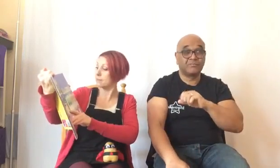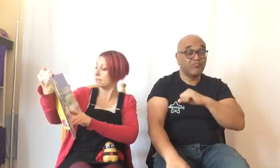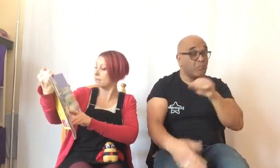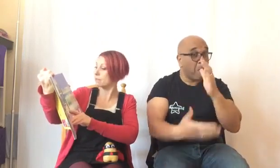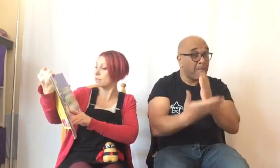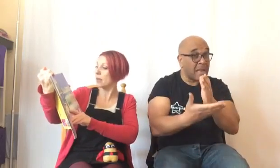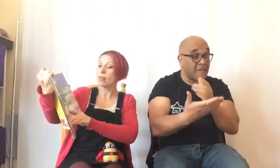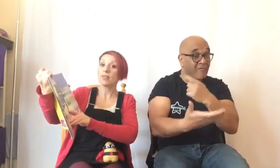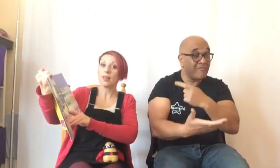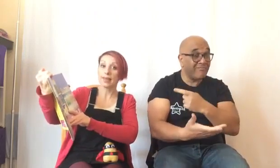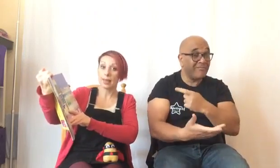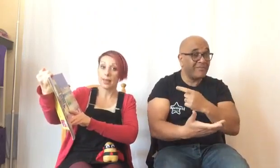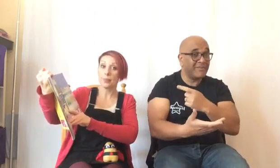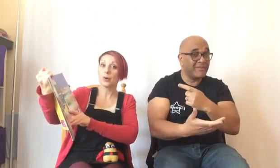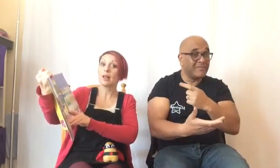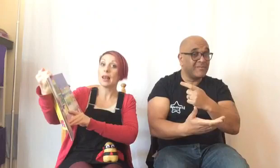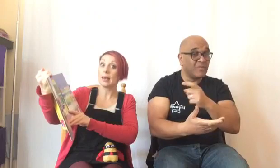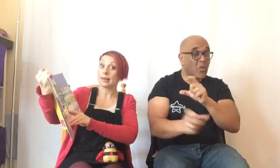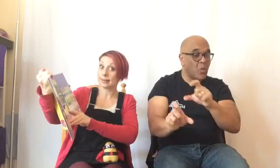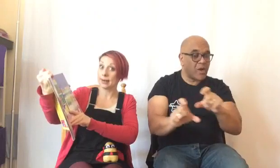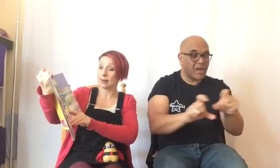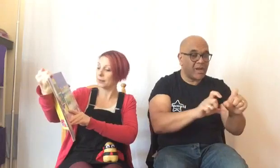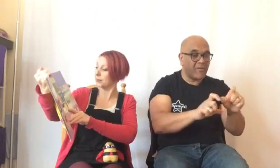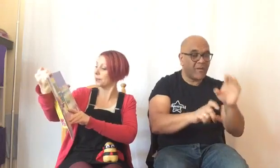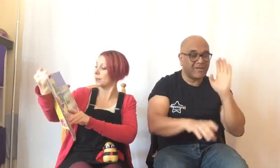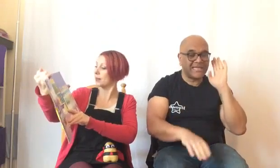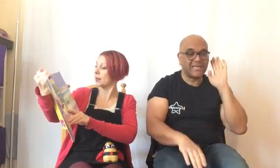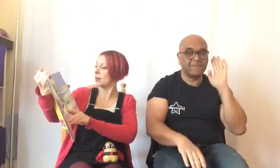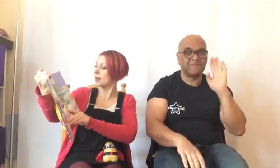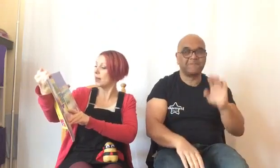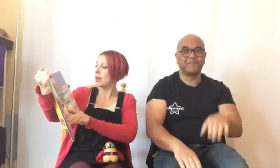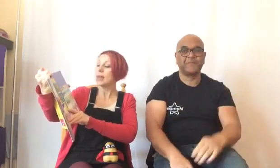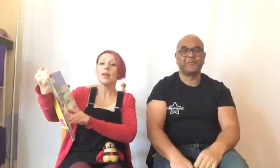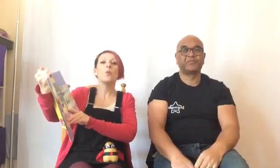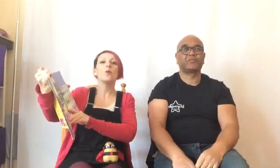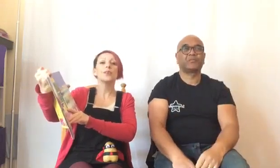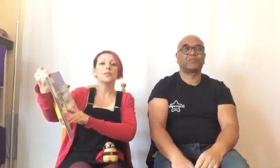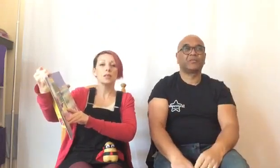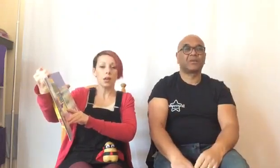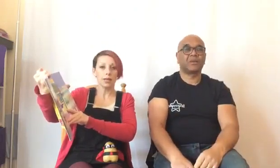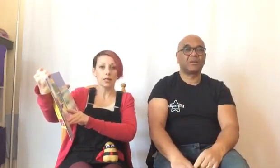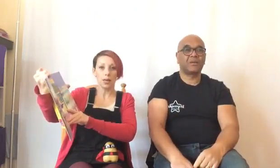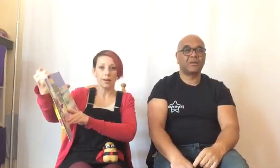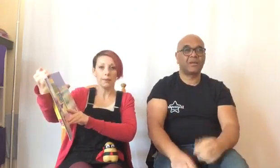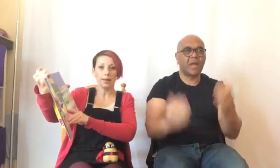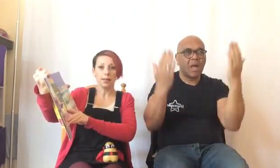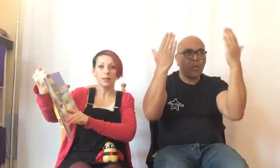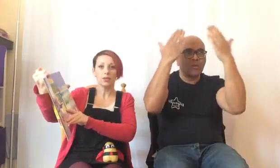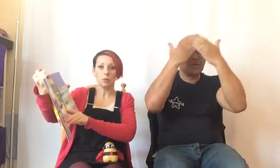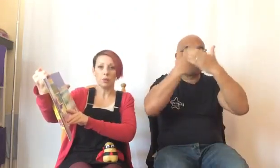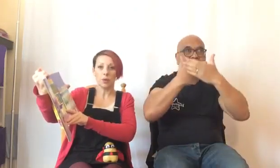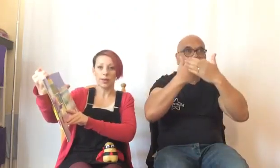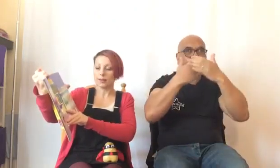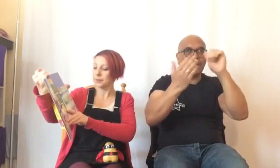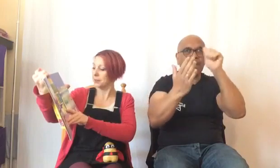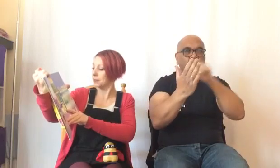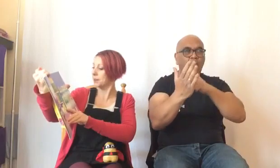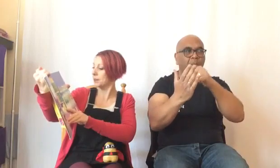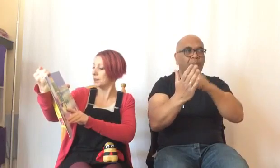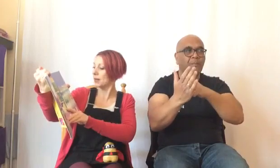me? Then keep listening. It was night time in the